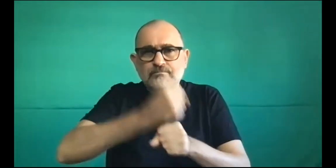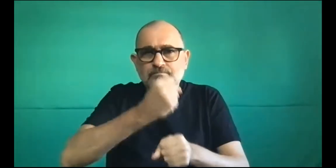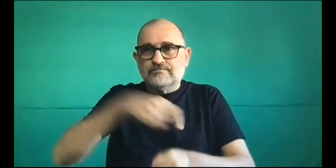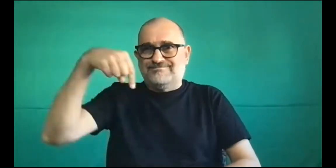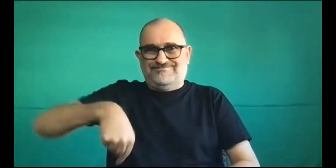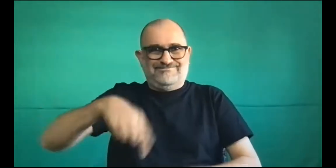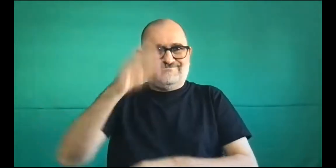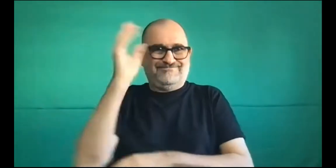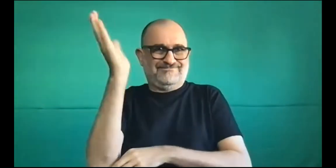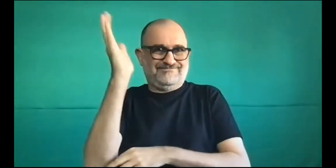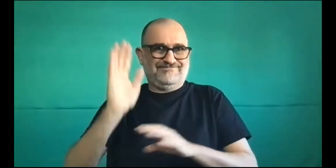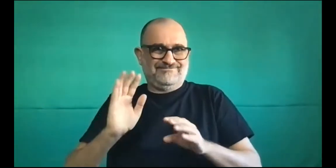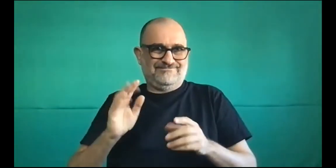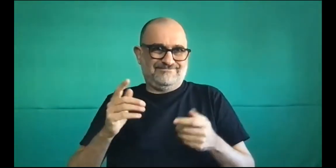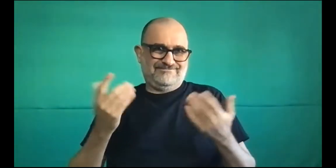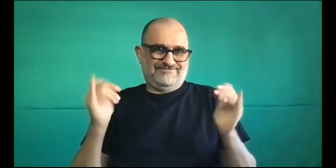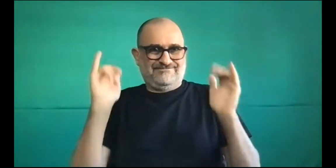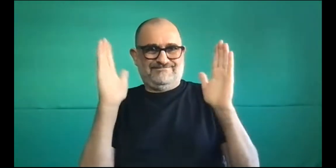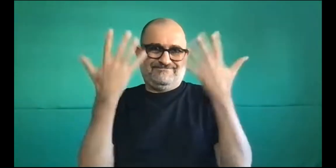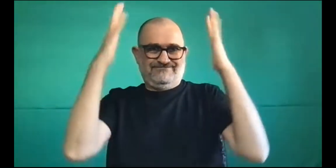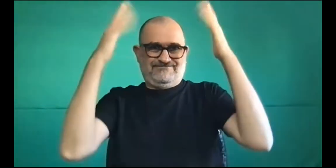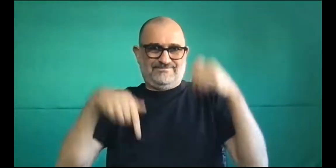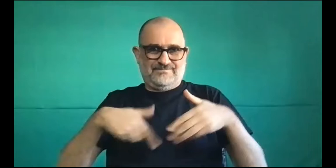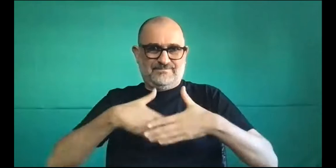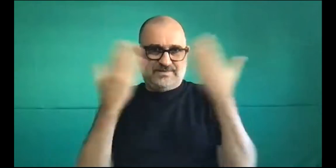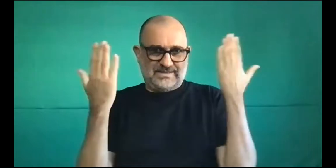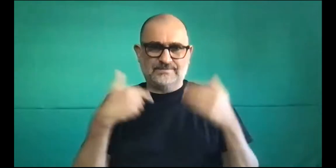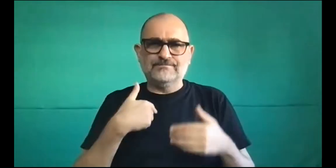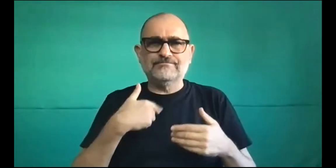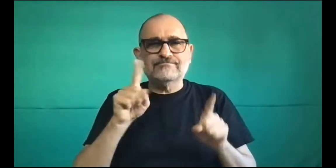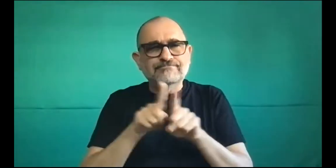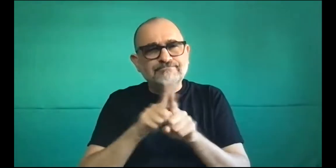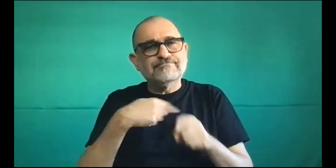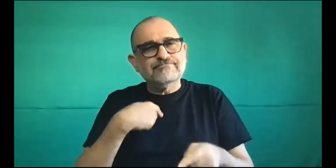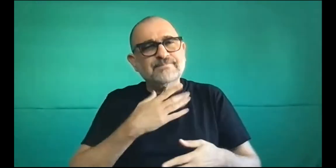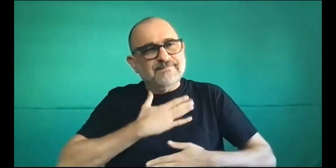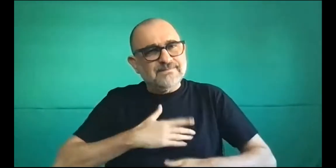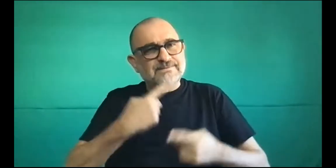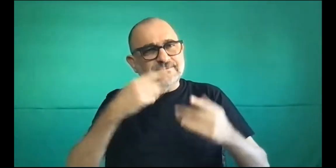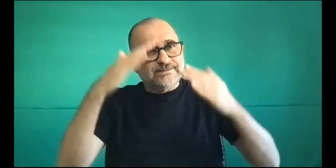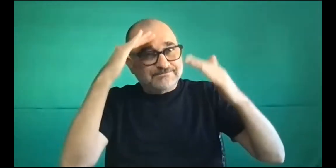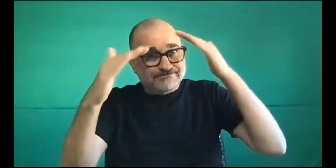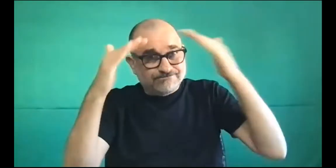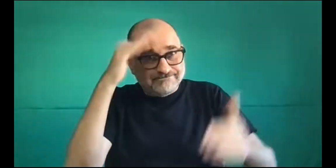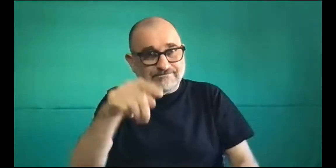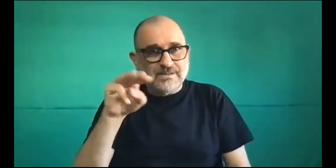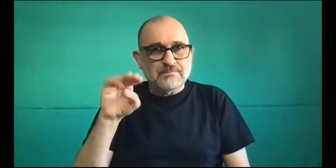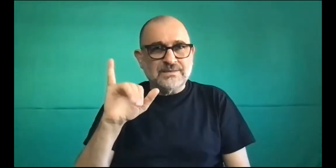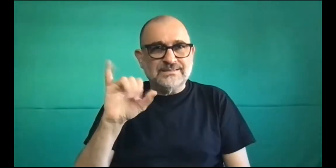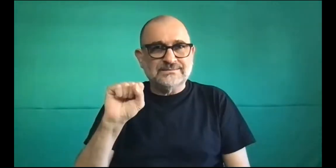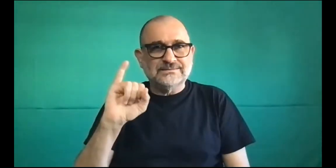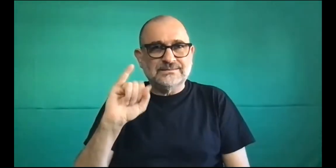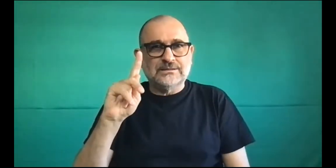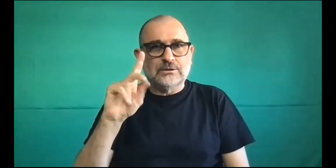of region in Nicaragua. This is a region where we believe in this intercultural